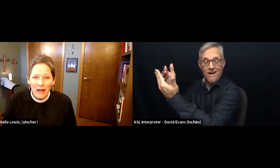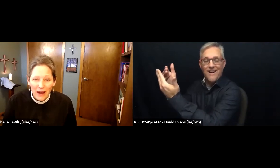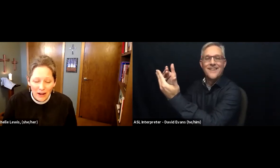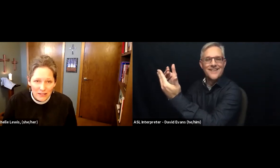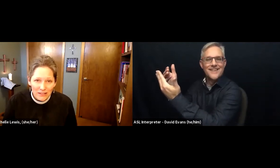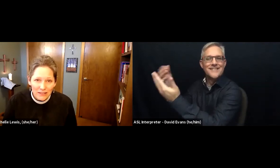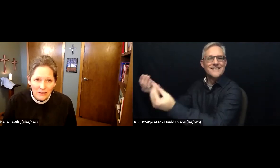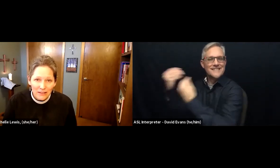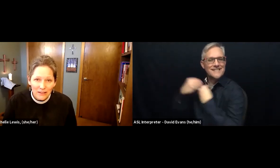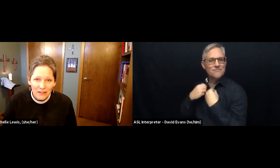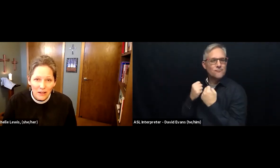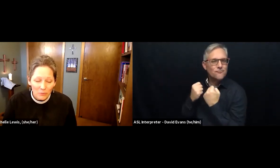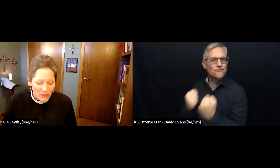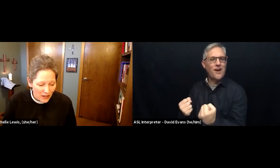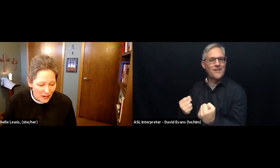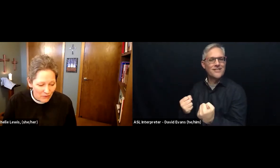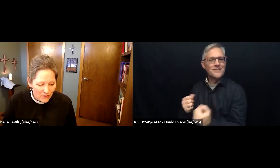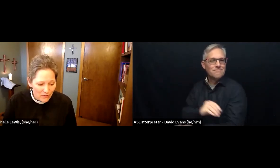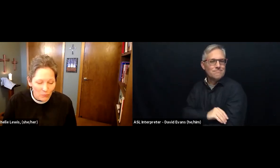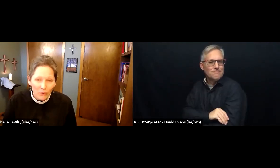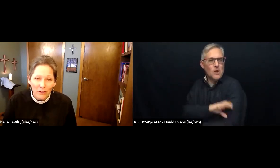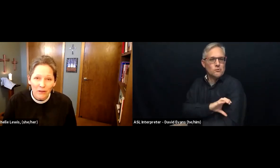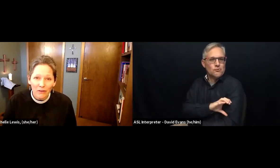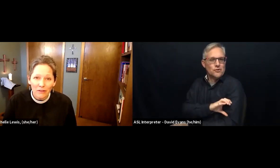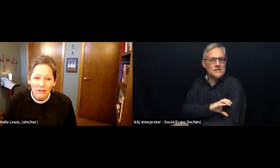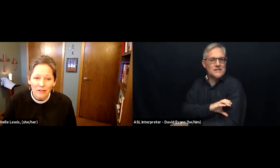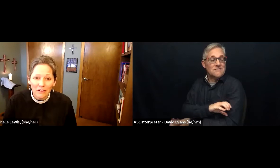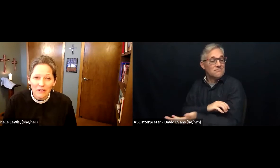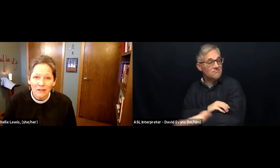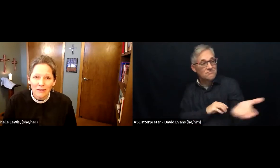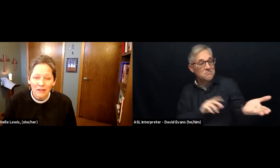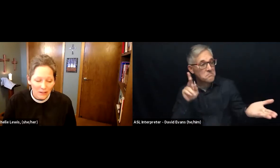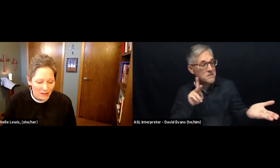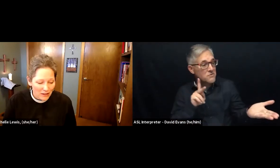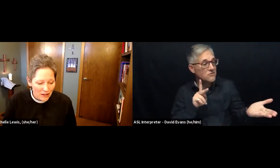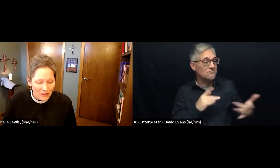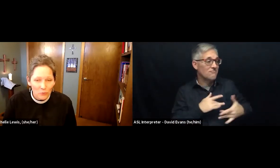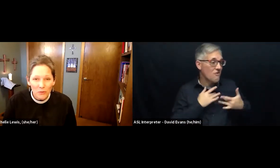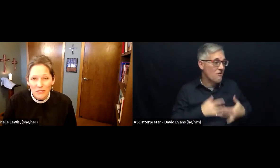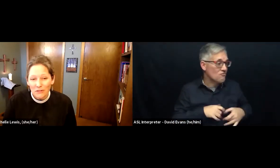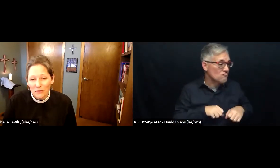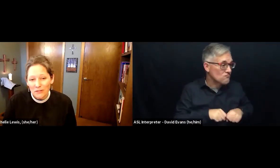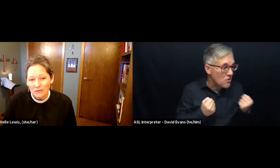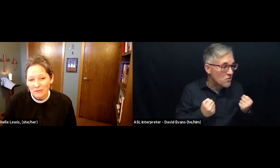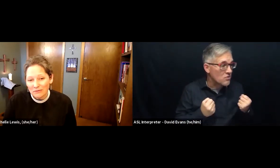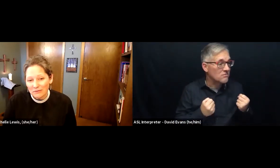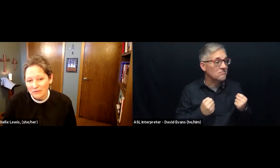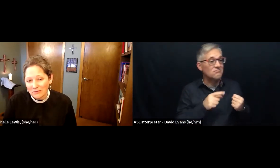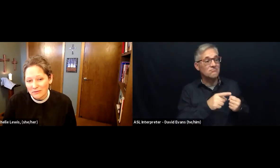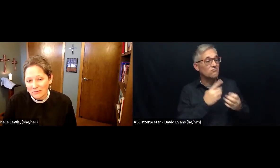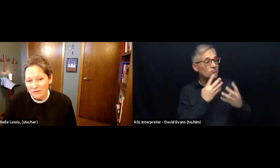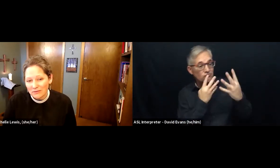to act on behalf of the brokenhearted and the prisoners.